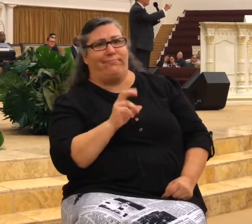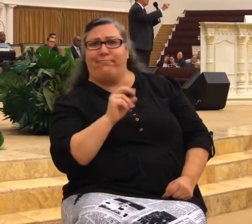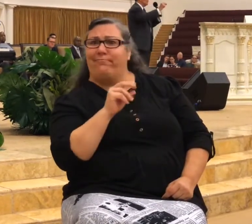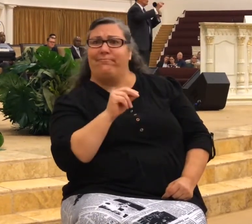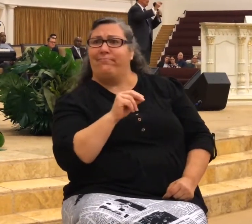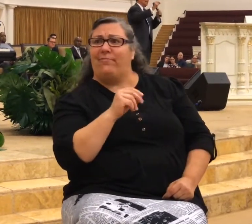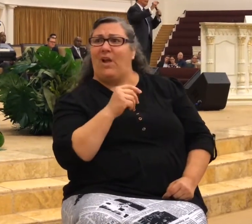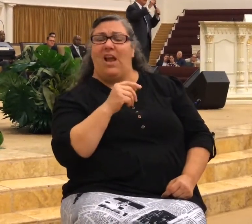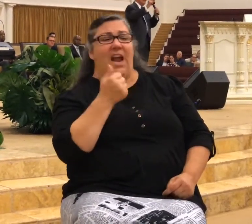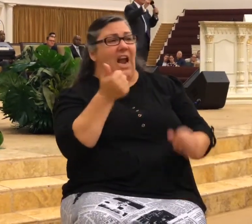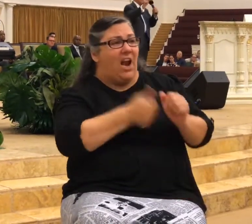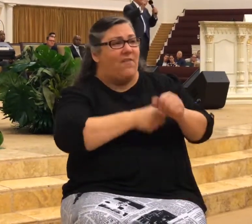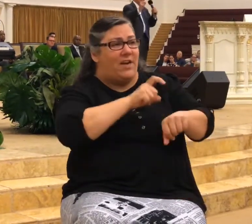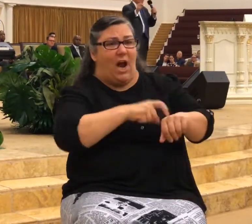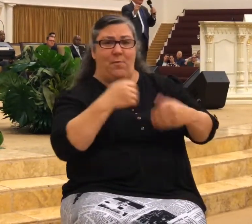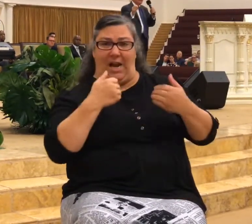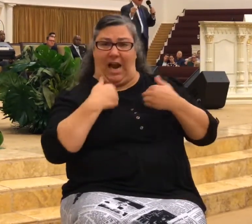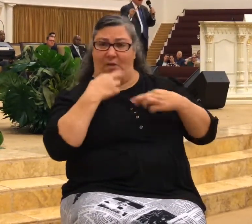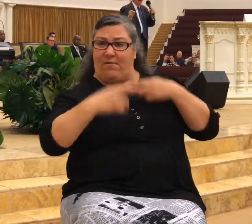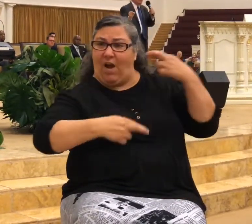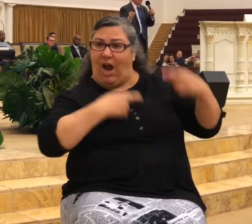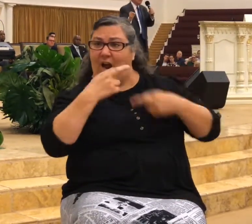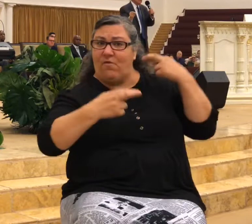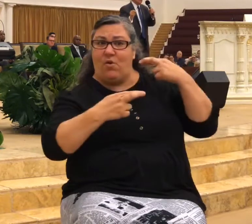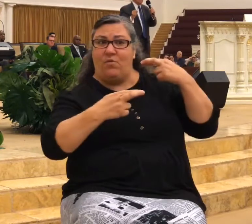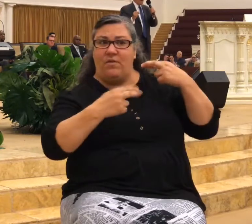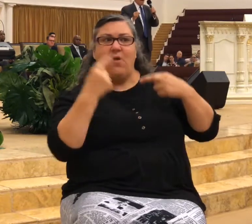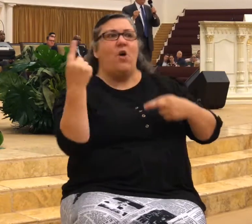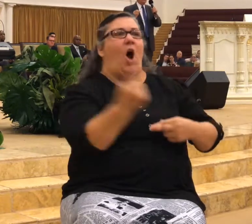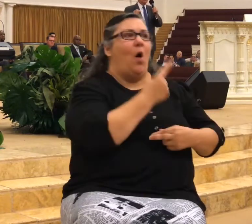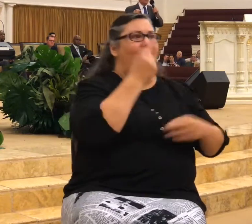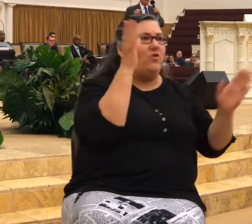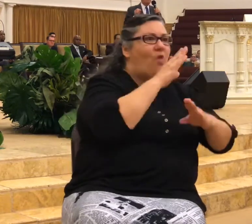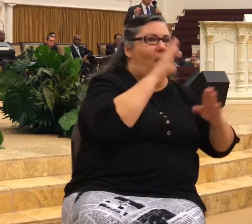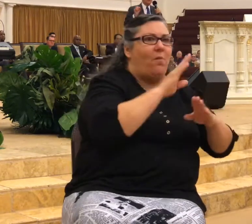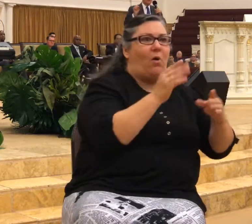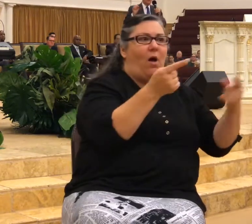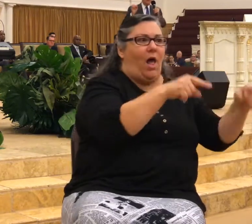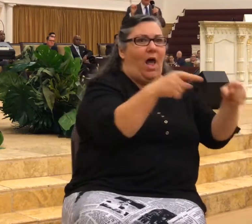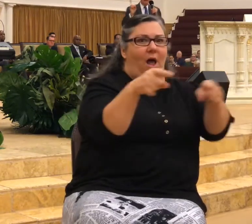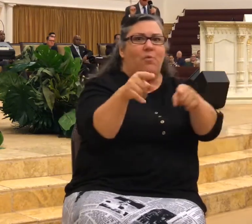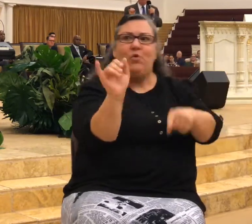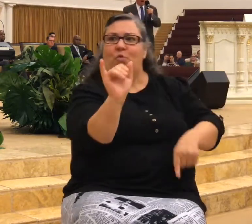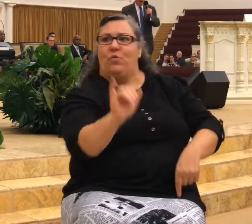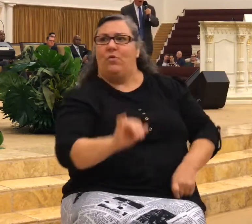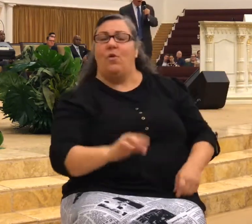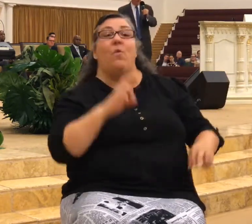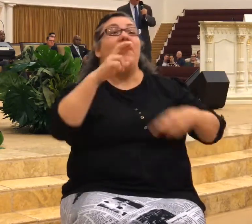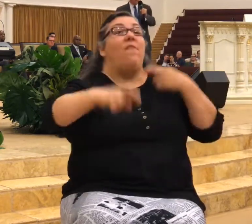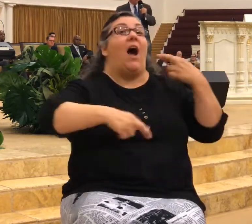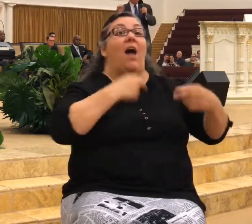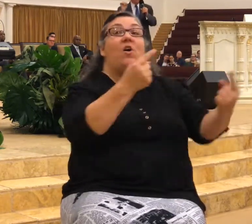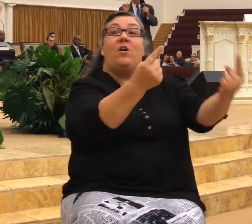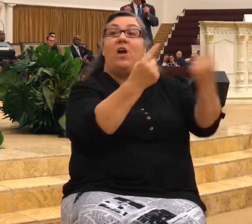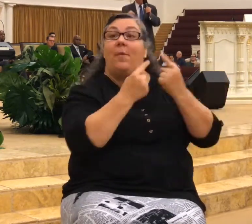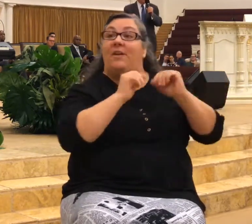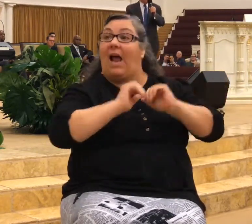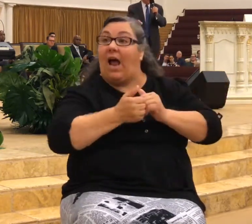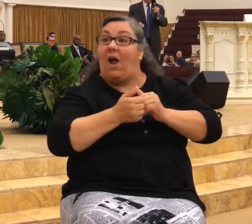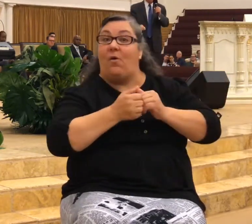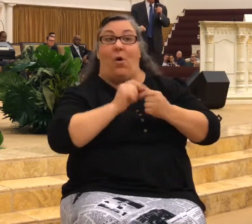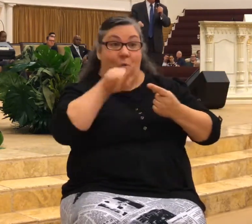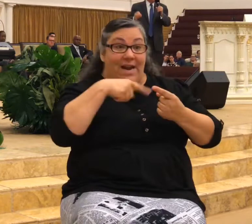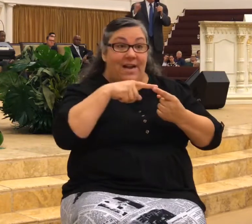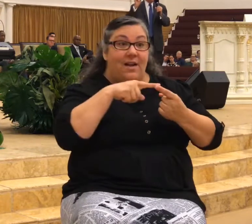revival during easy living times. Revivals come when times are hard, when times